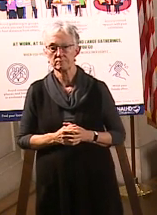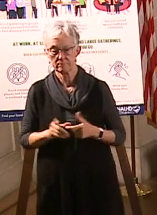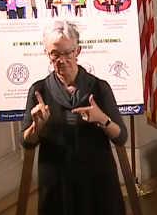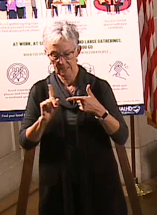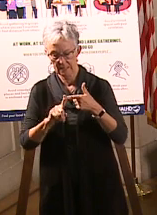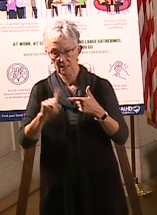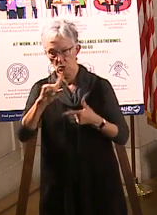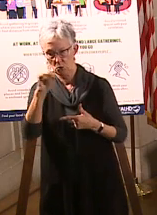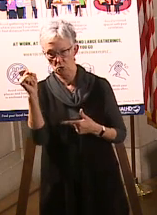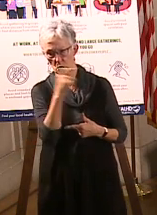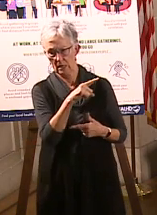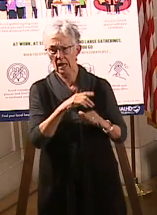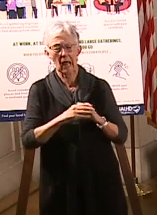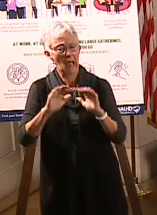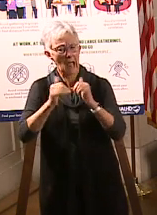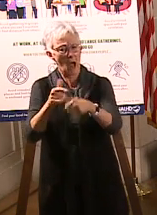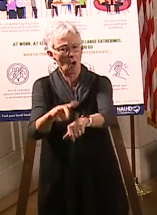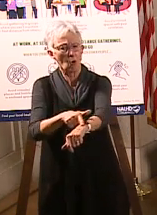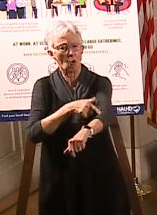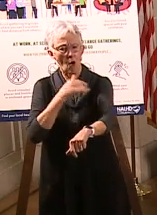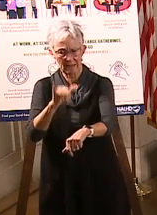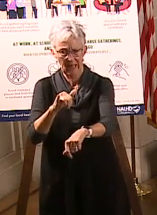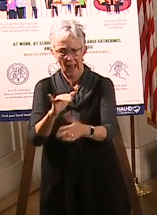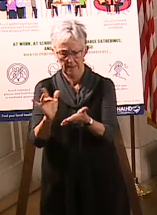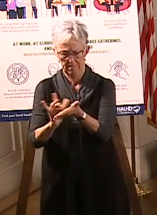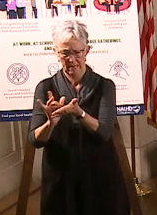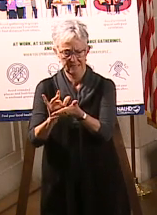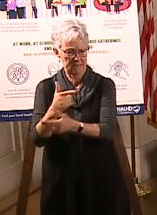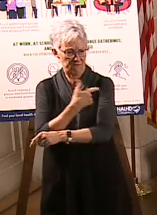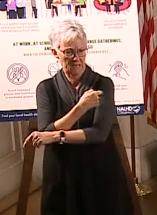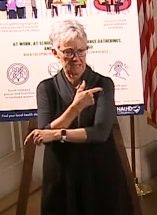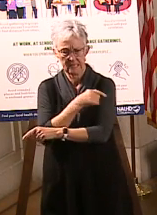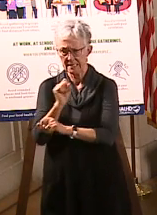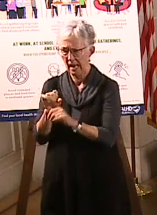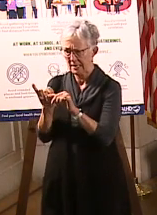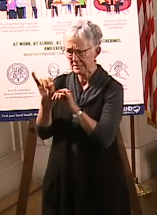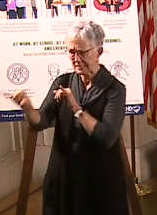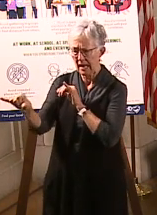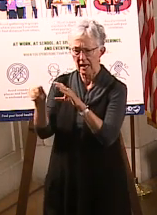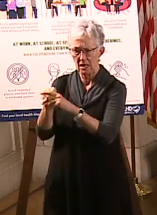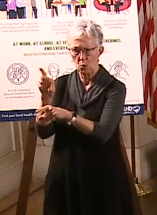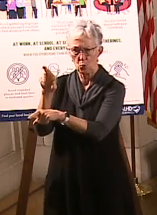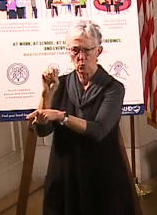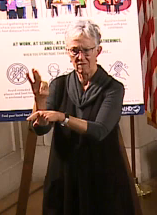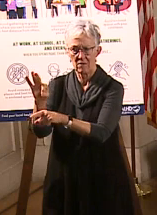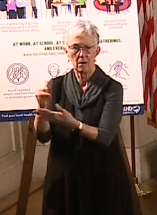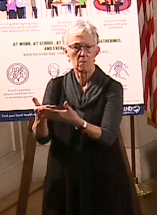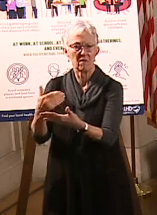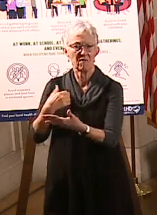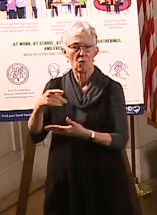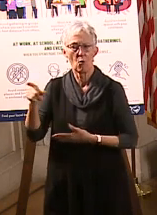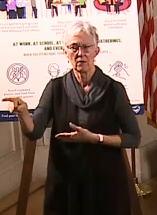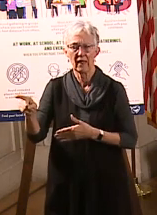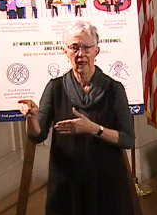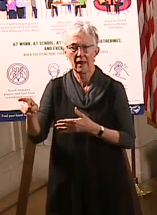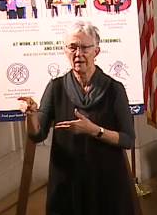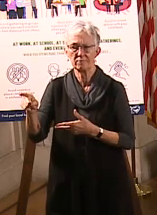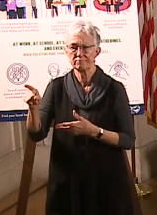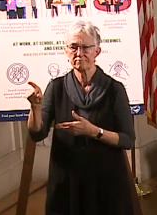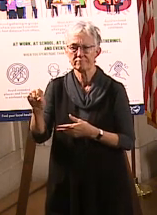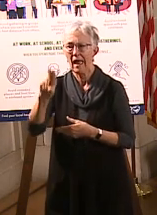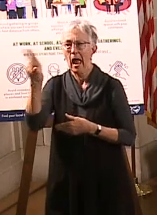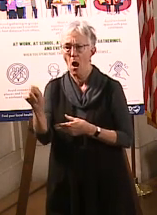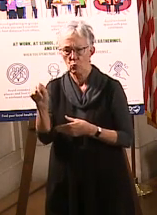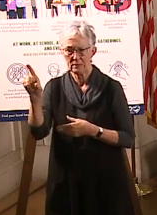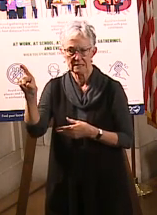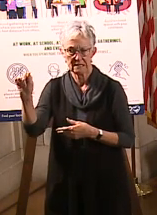are vaccines able to stay in freezers, refrigerators before they expire? Will Nebraska be using this before that